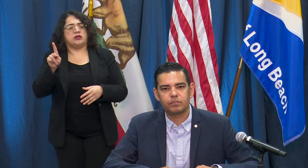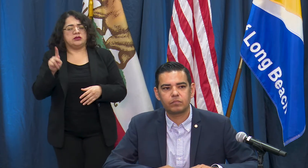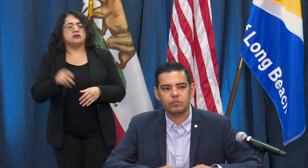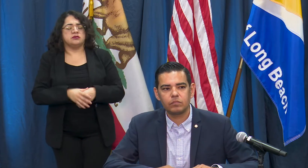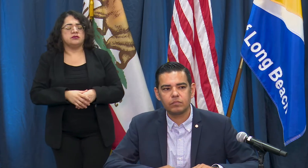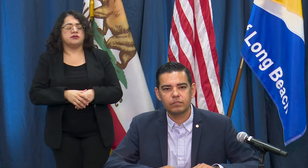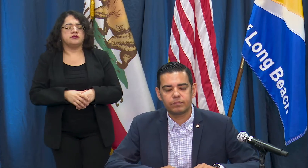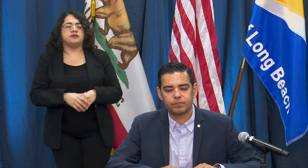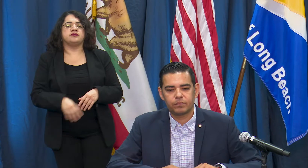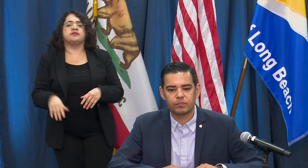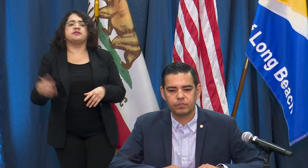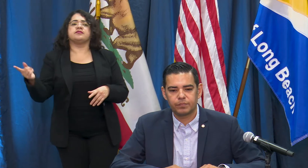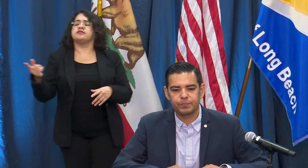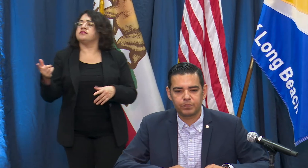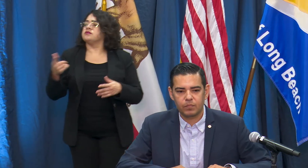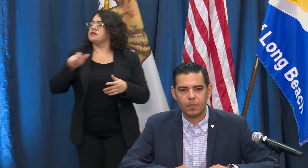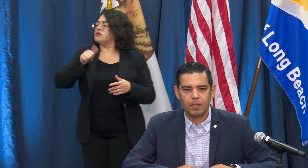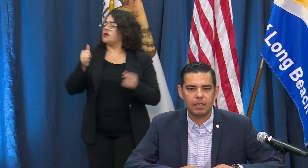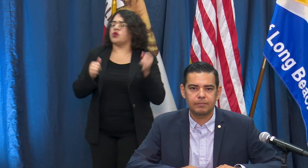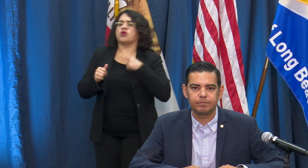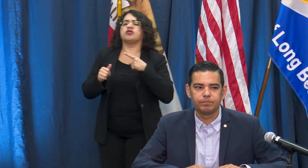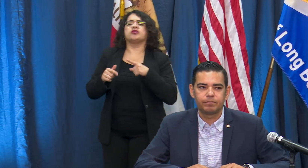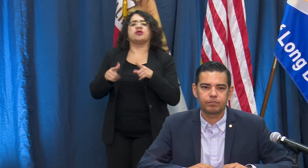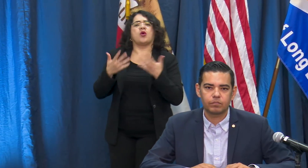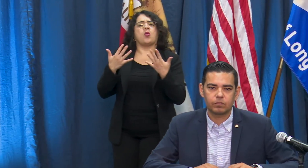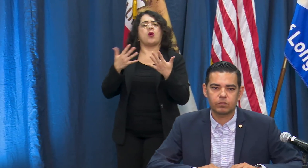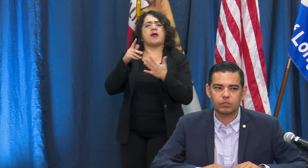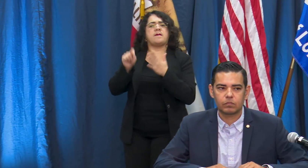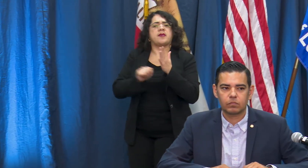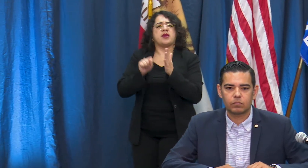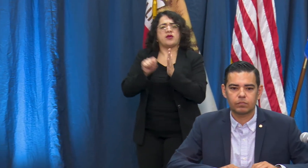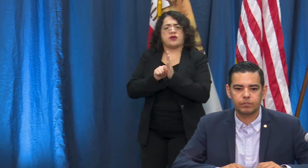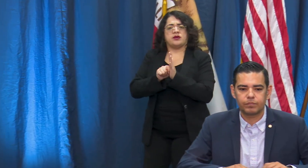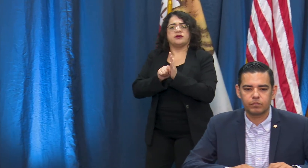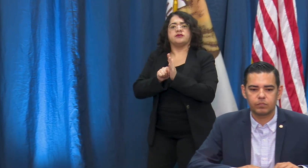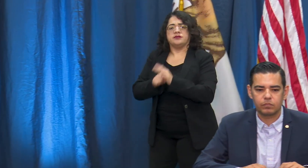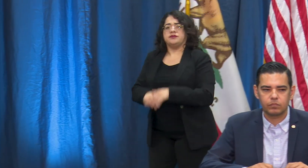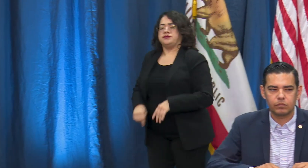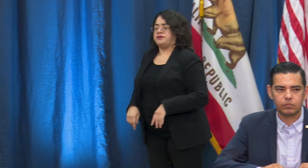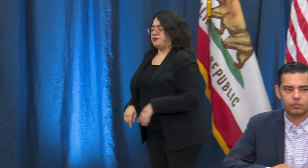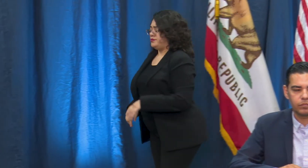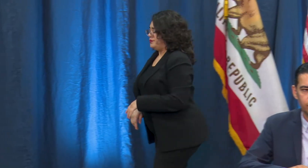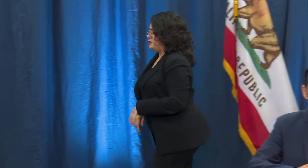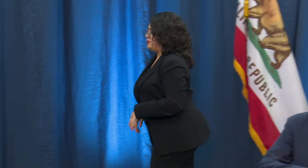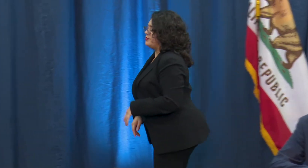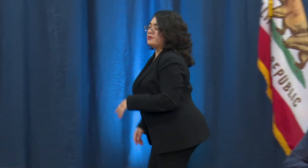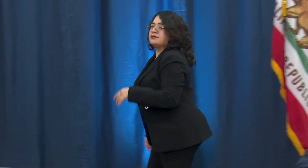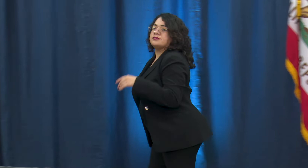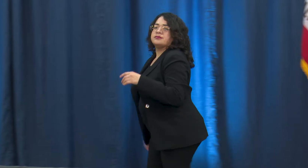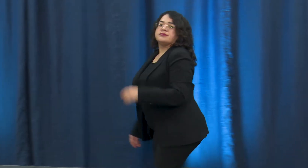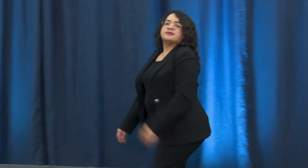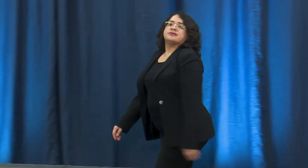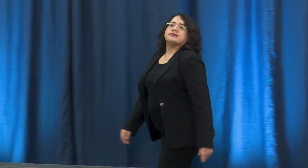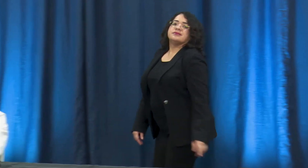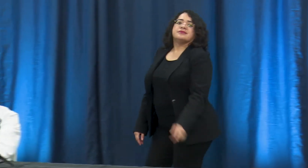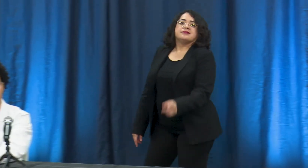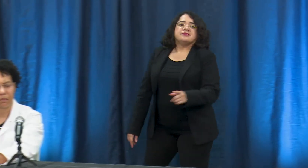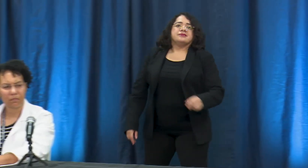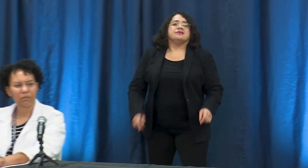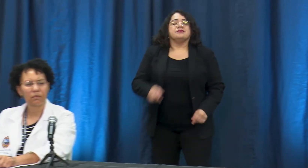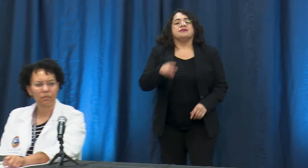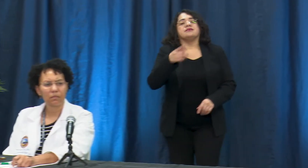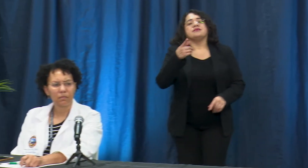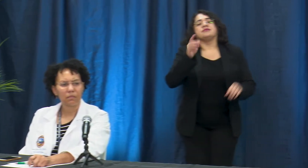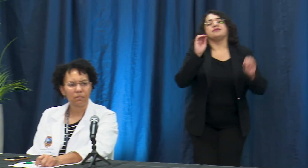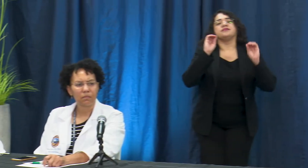question about the waiting period for the results. We've had a few individuals here, specifically one individual stated that they were tested on April 15th at Long Beach City College, but have had no